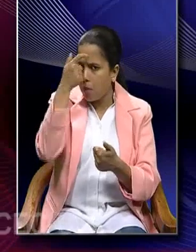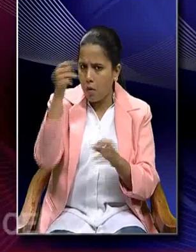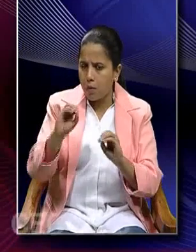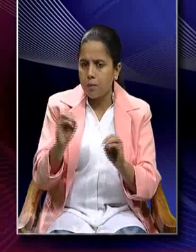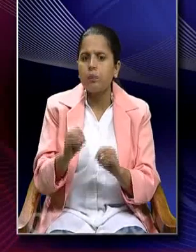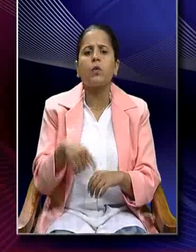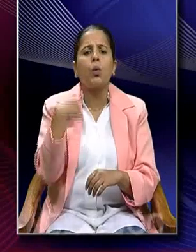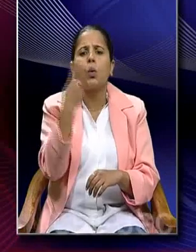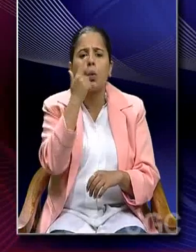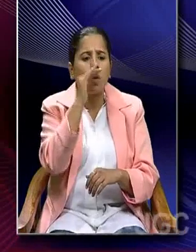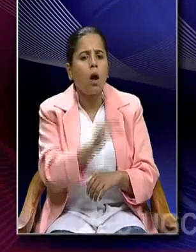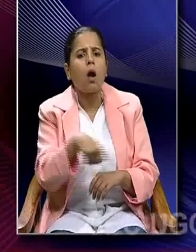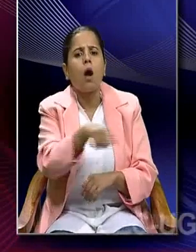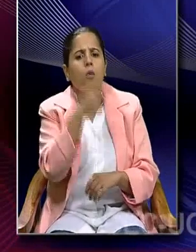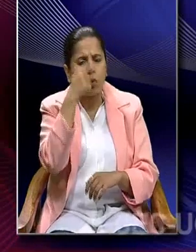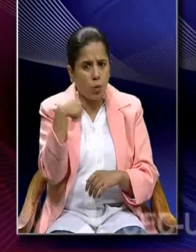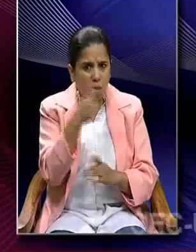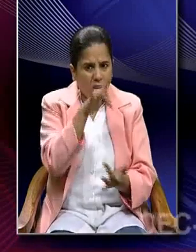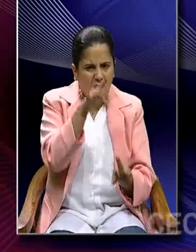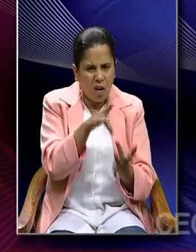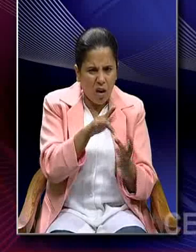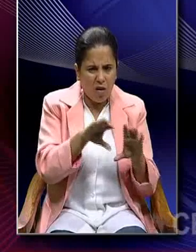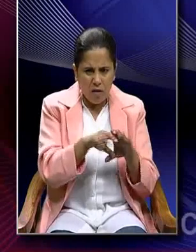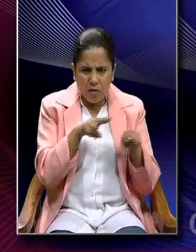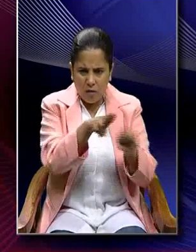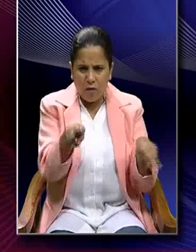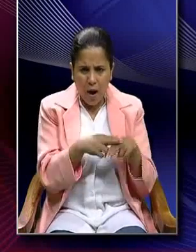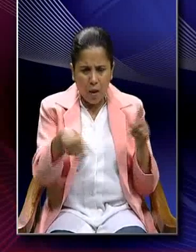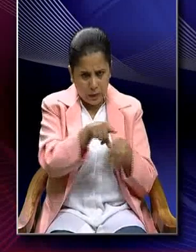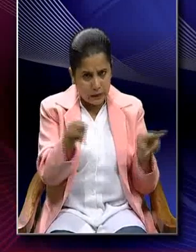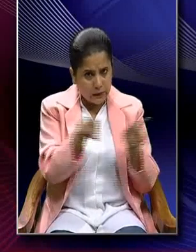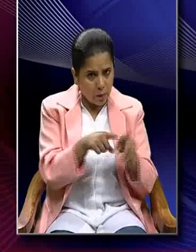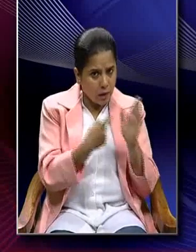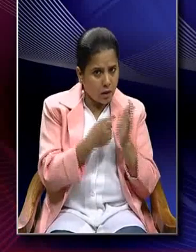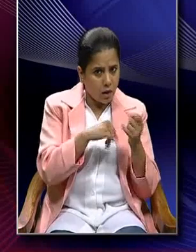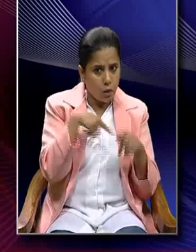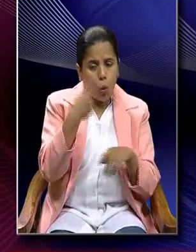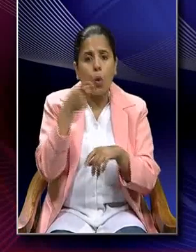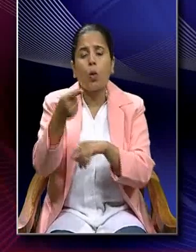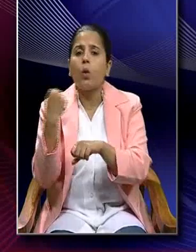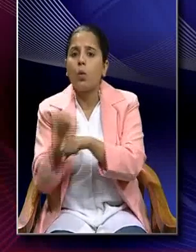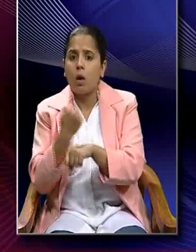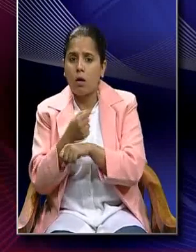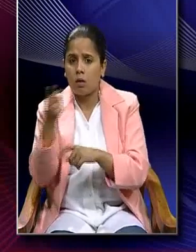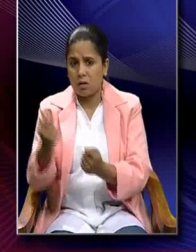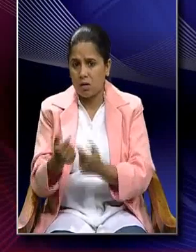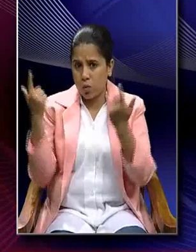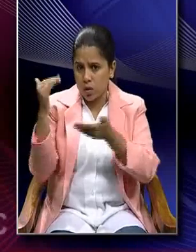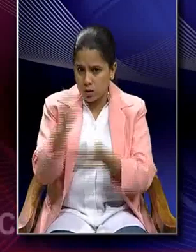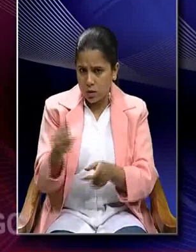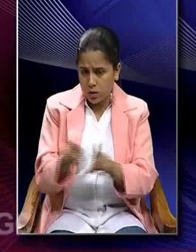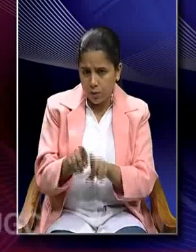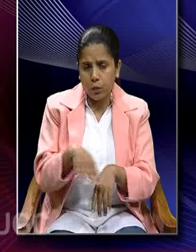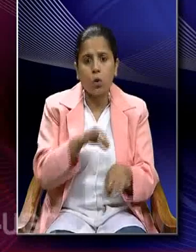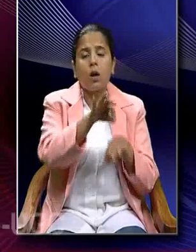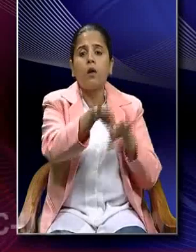more at risk? Is the middle class girl child at the same risk as the working class girl child? Is the urban